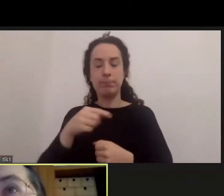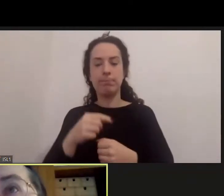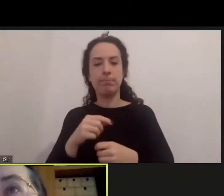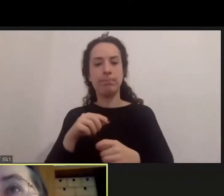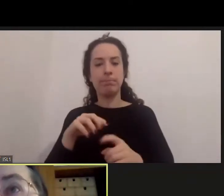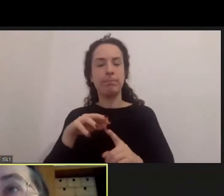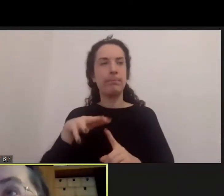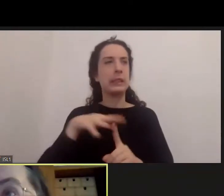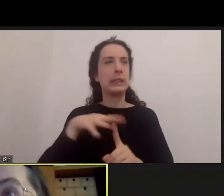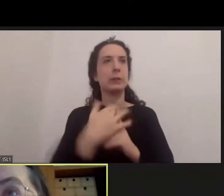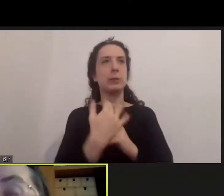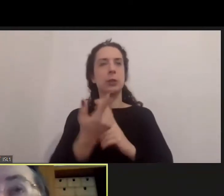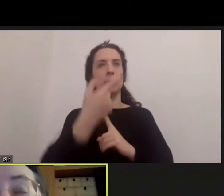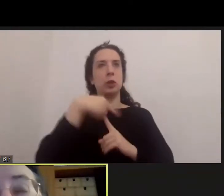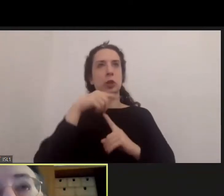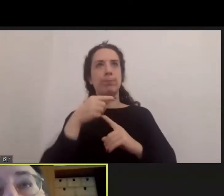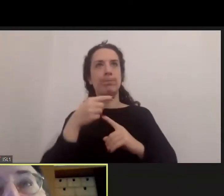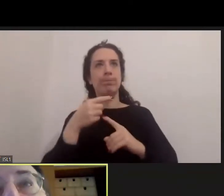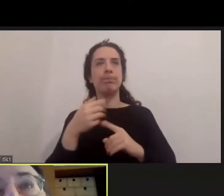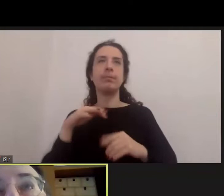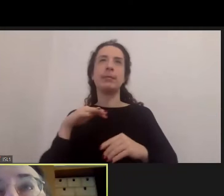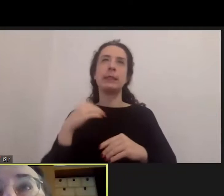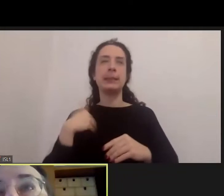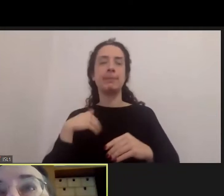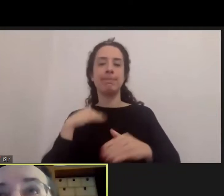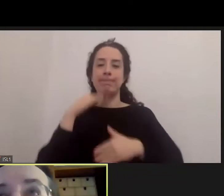need really implementation. We need to